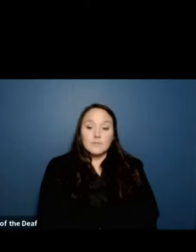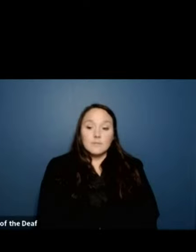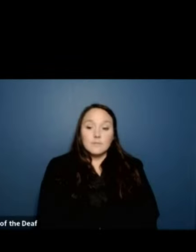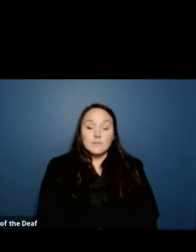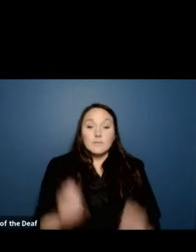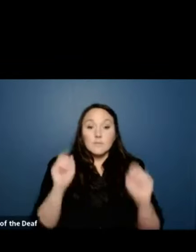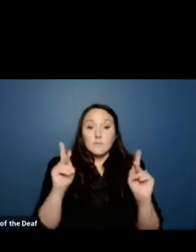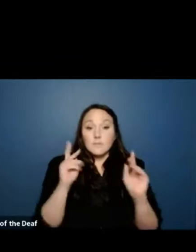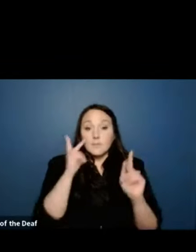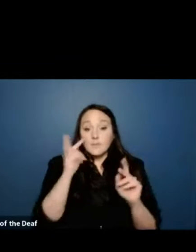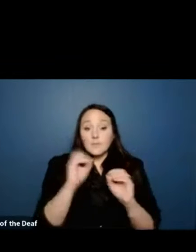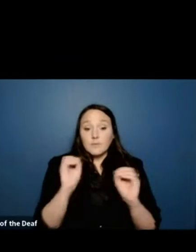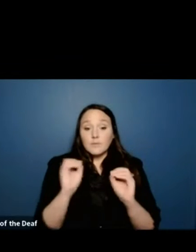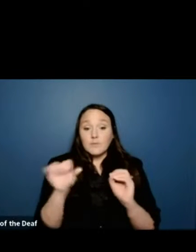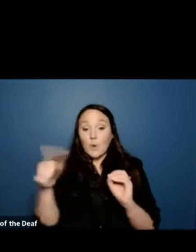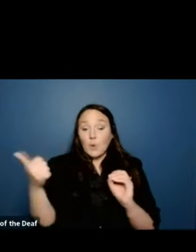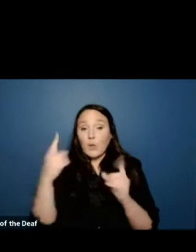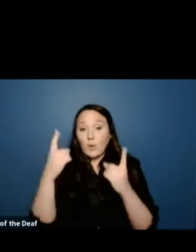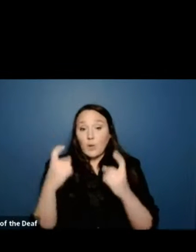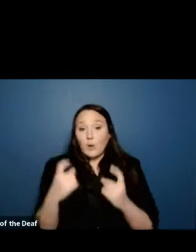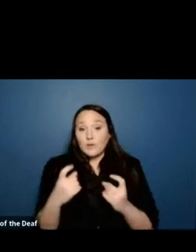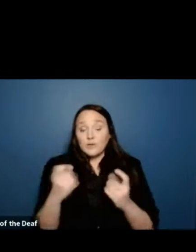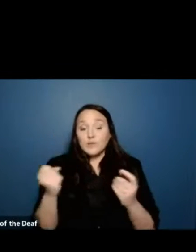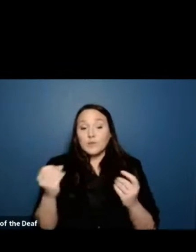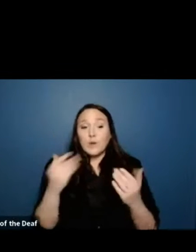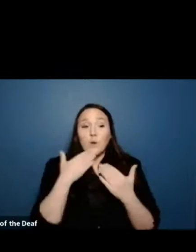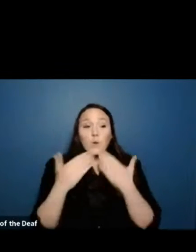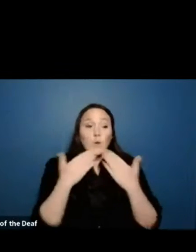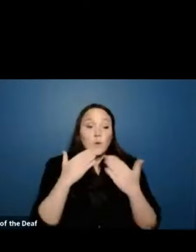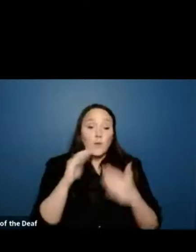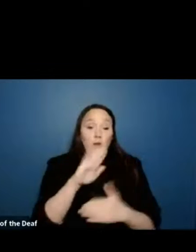All right, I'm not seeing any other questions trickle in. So thank